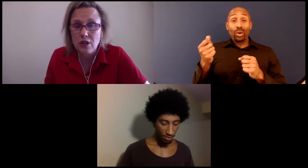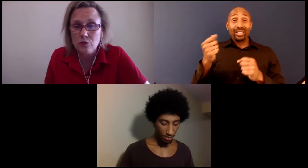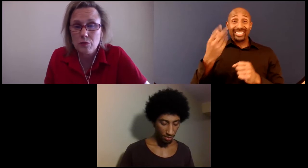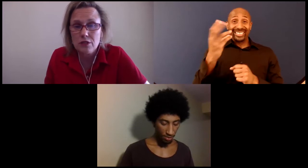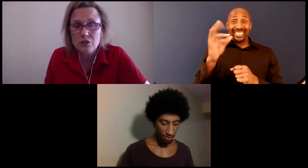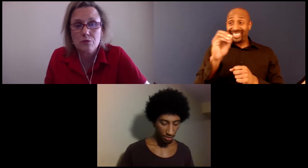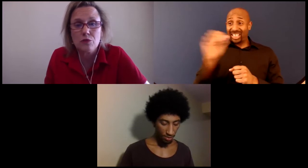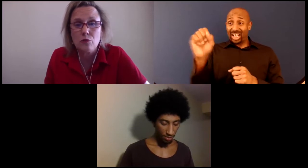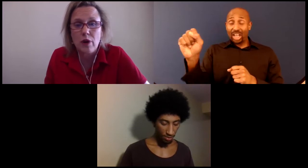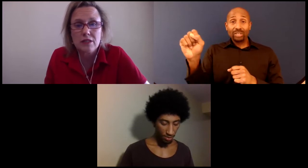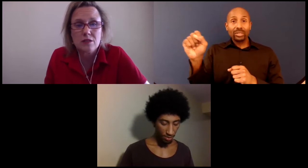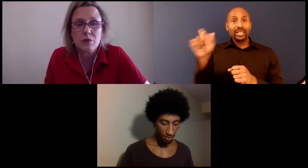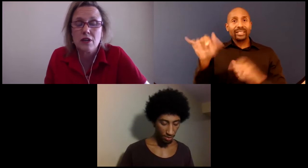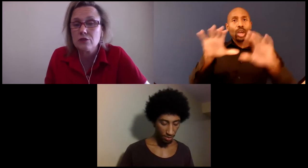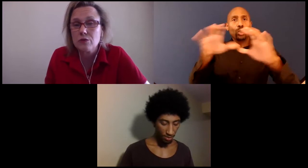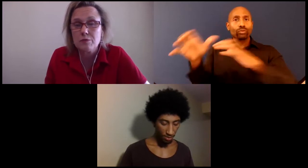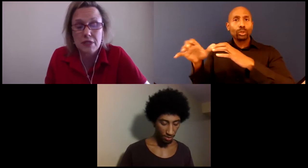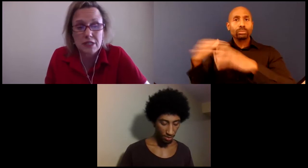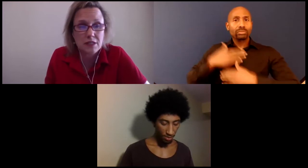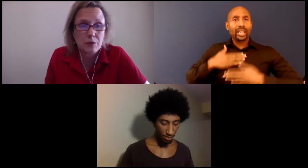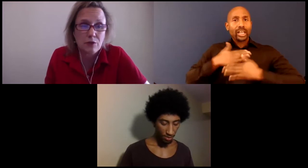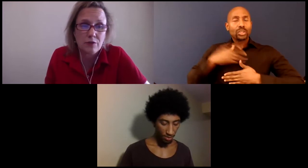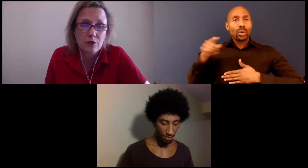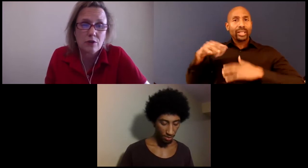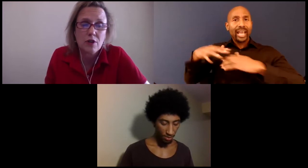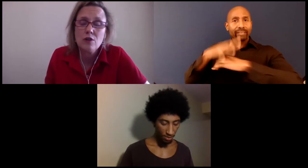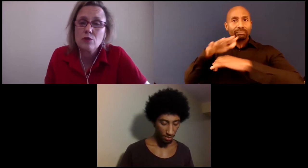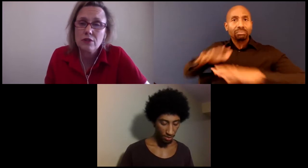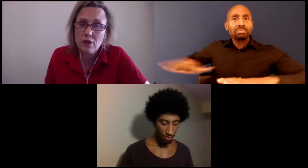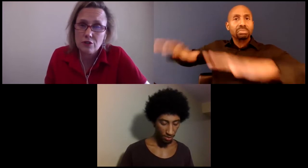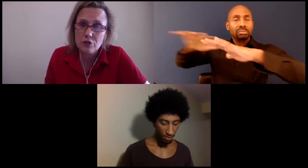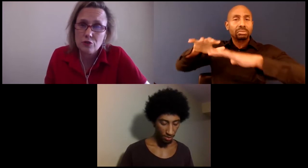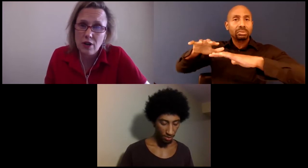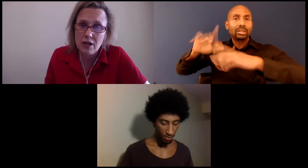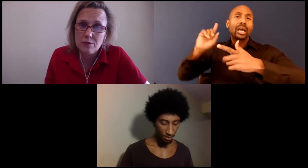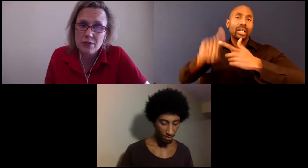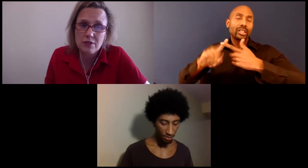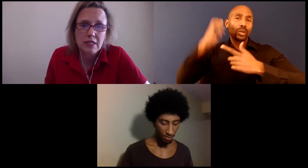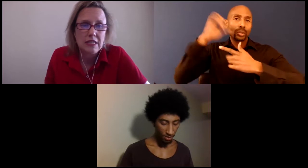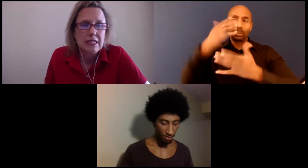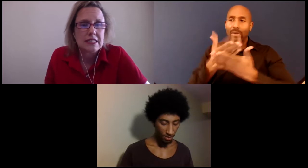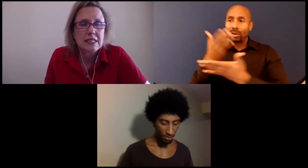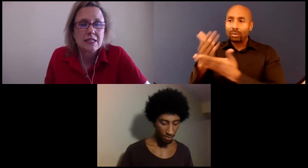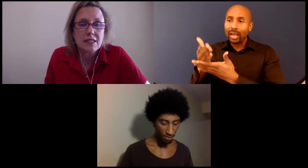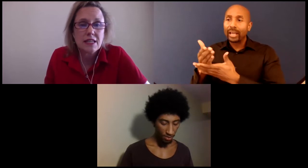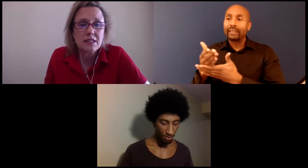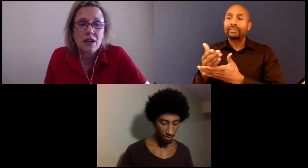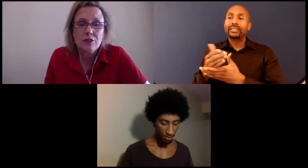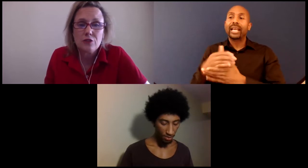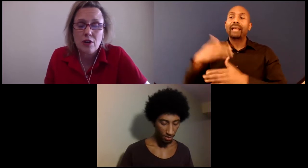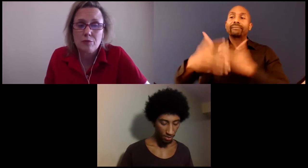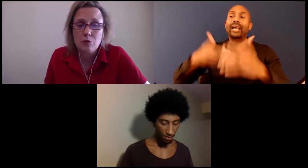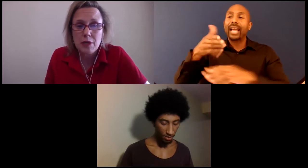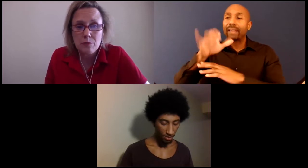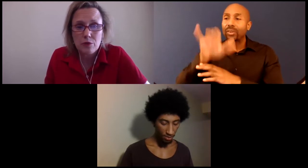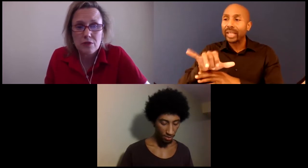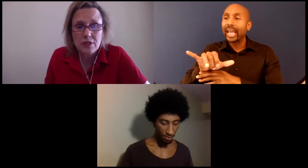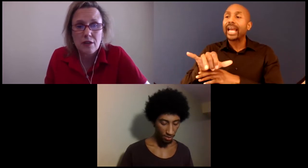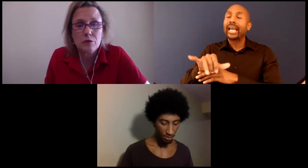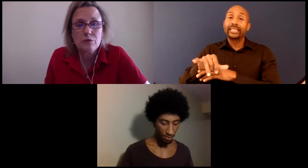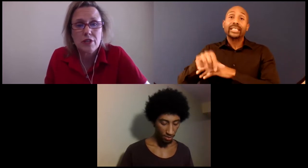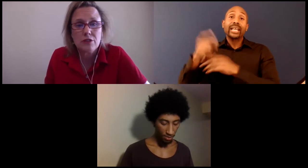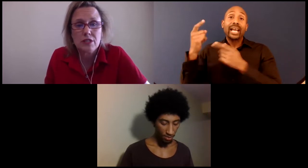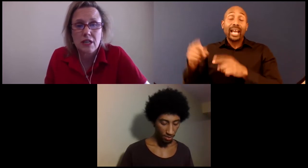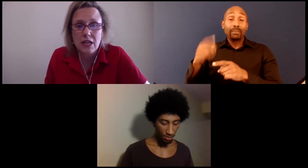federal government to move west beyond the Mississippi River with larger tribes. Since then, other tribal peoples